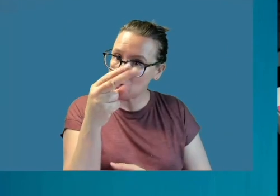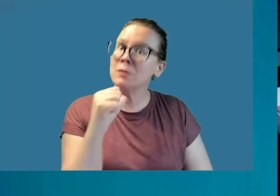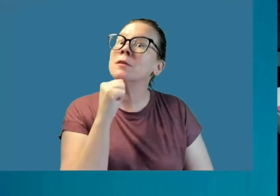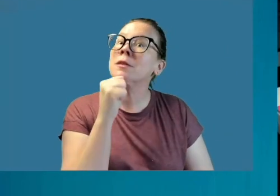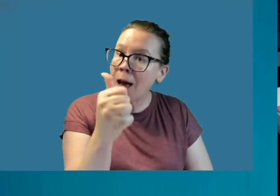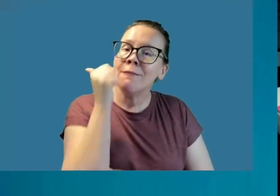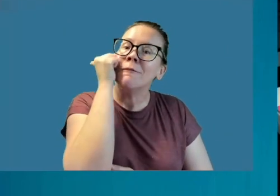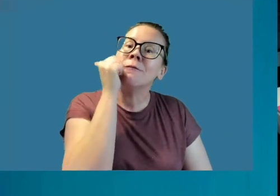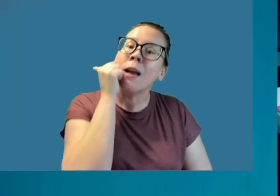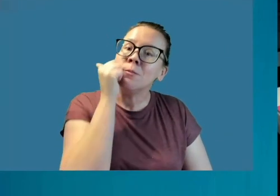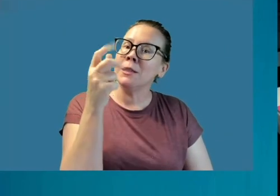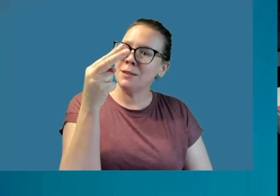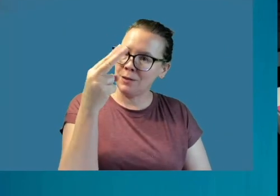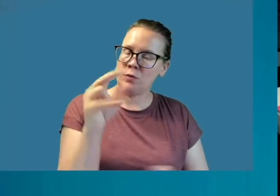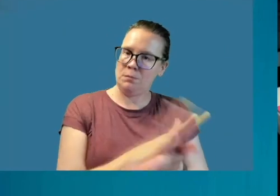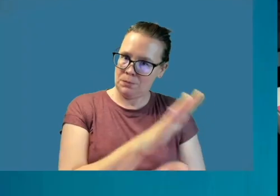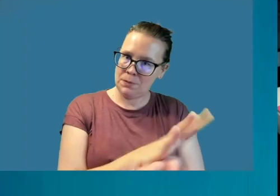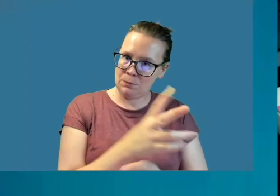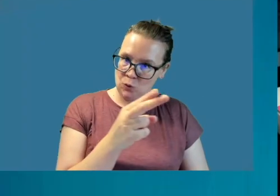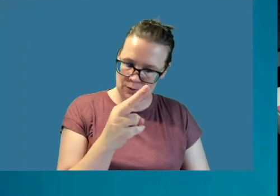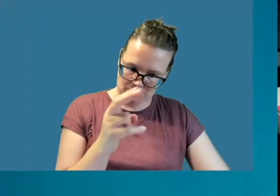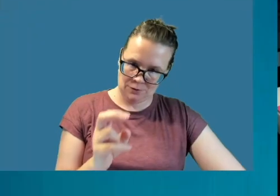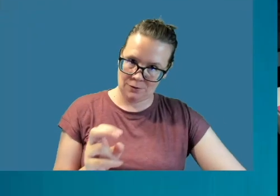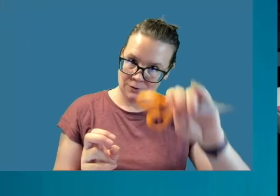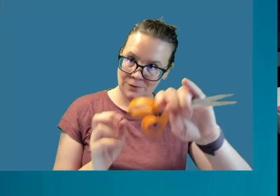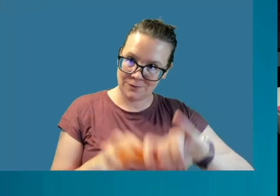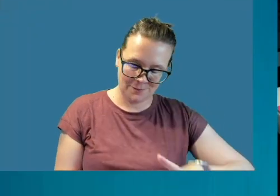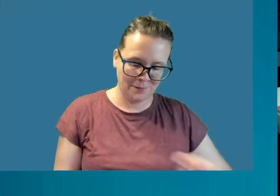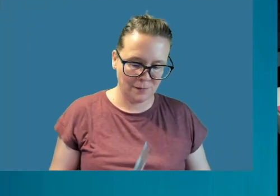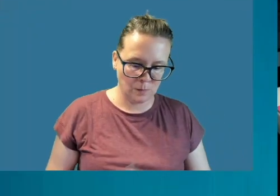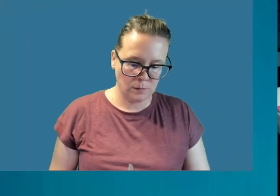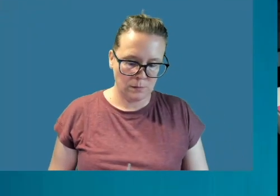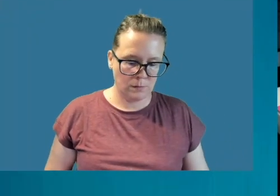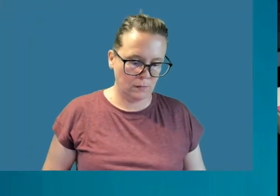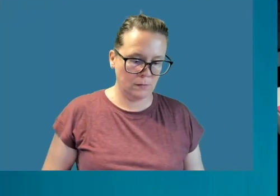Remember, use your paper scissors, not your fabric scissors. You need your paper scissors for this.